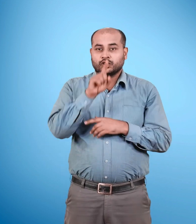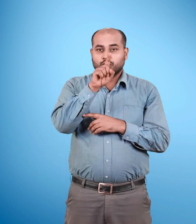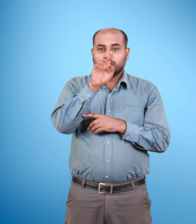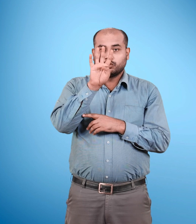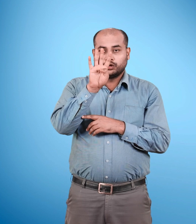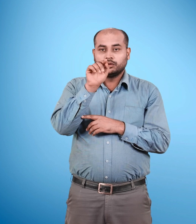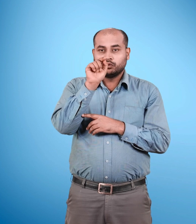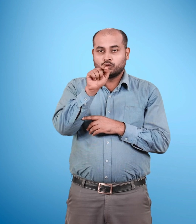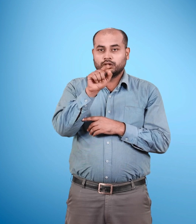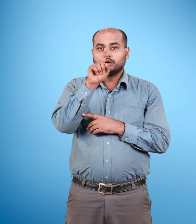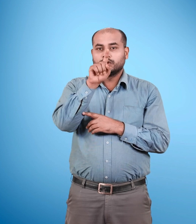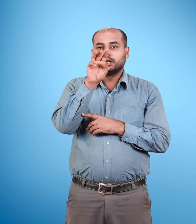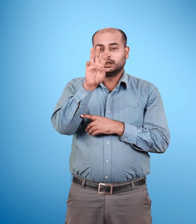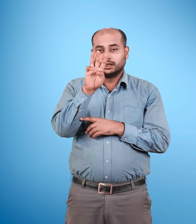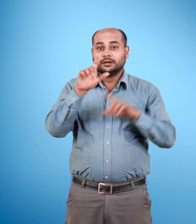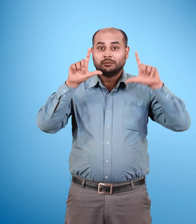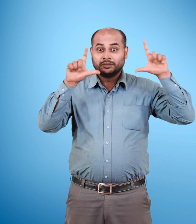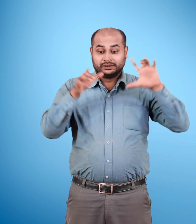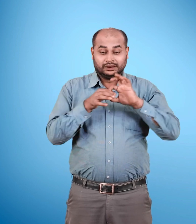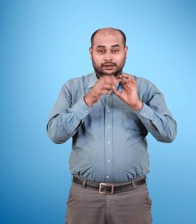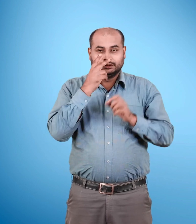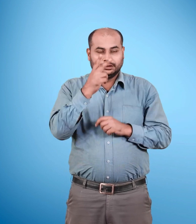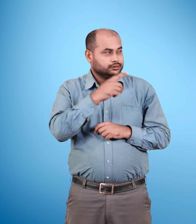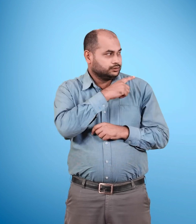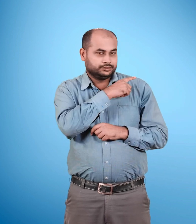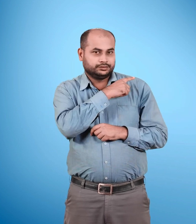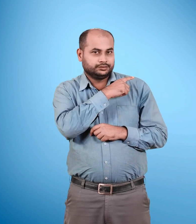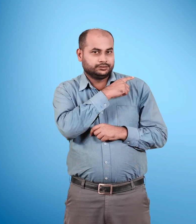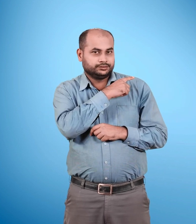Figure 14.13. 2.